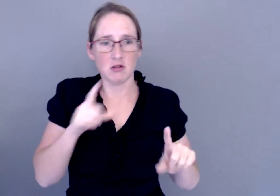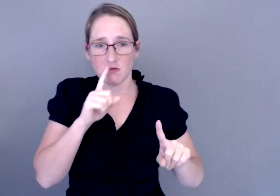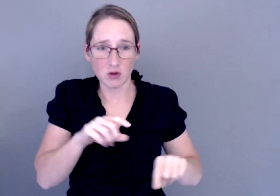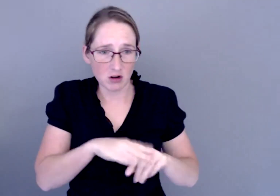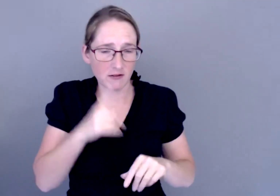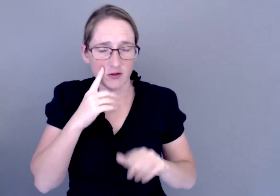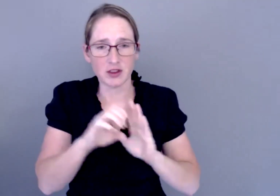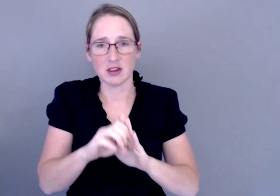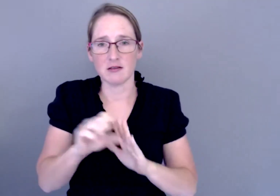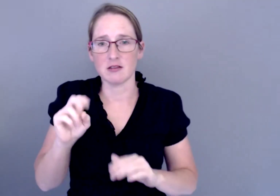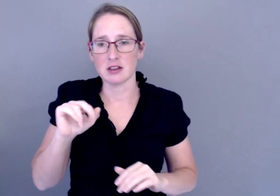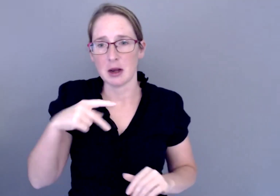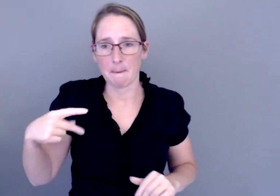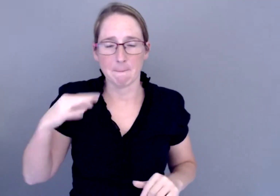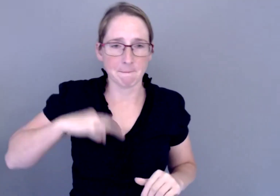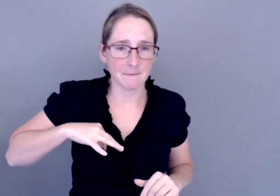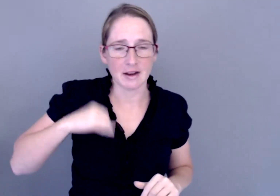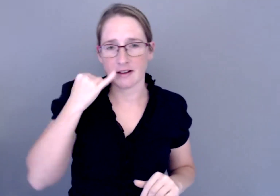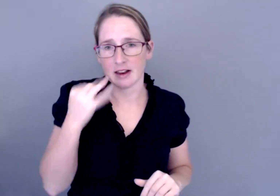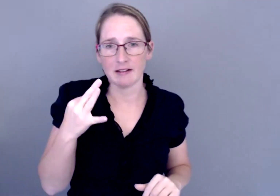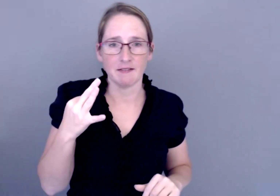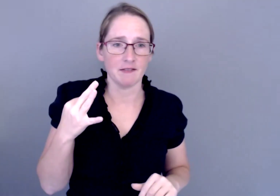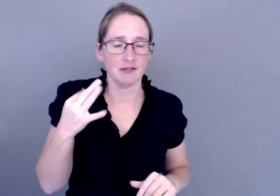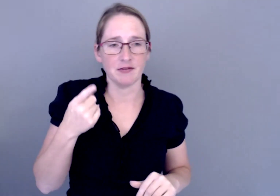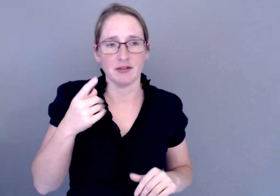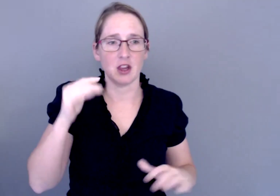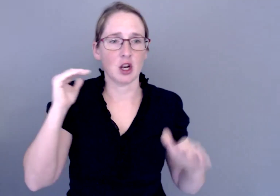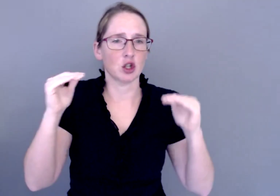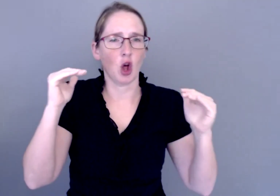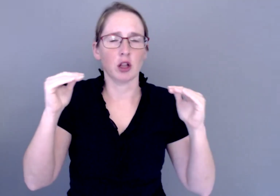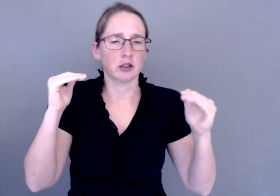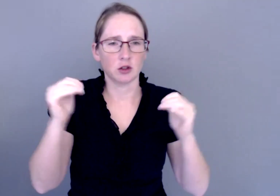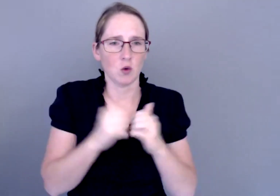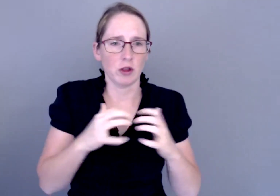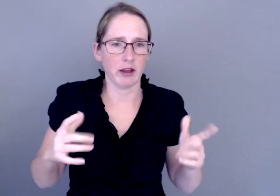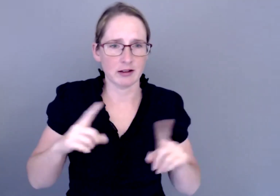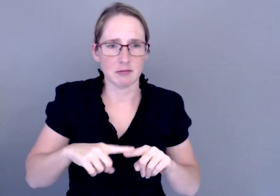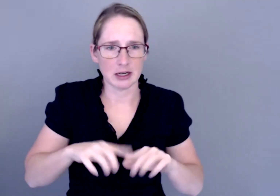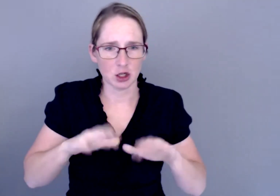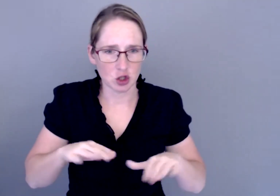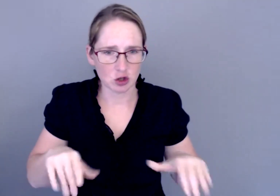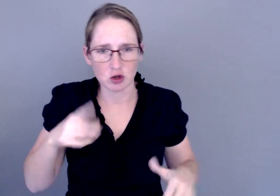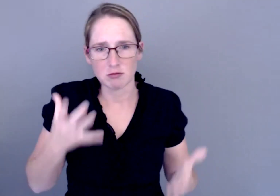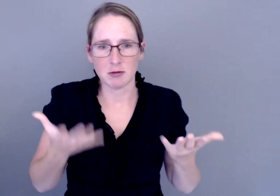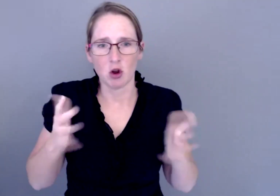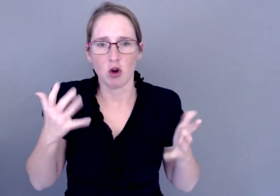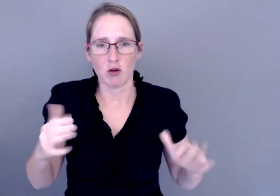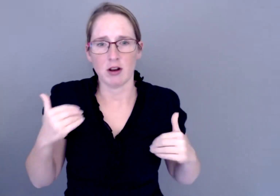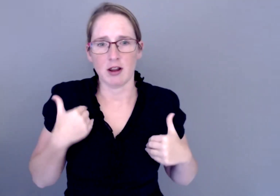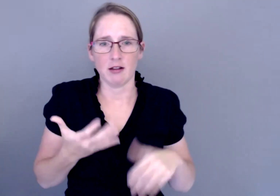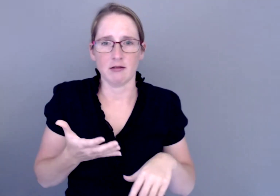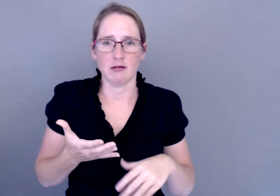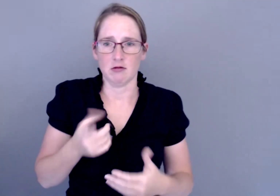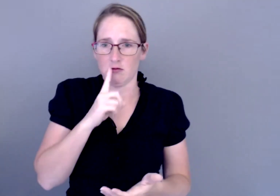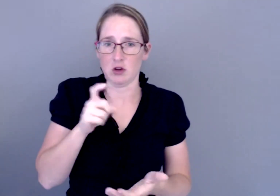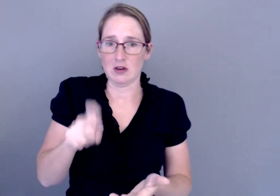For example, for SNAP benefits, if you're in the adults without dependent children, you might already have to be proving that you either